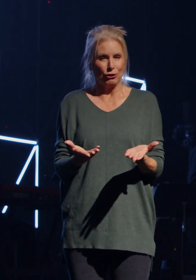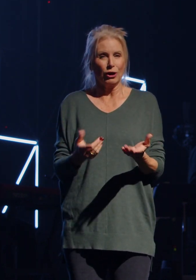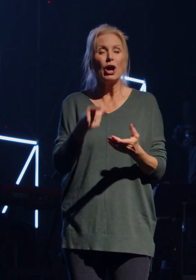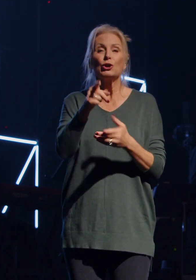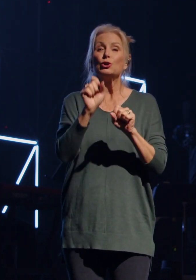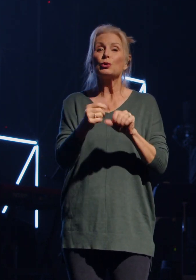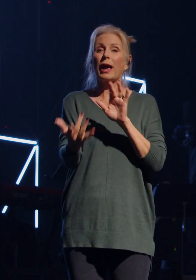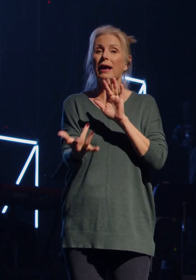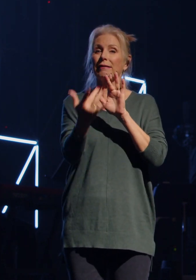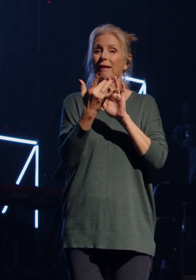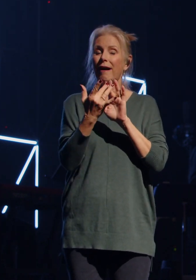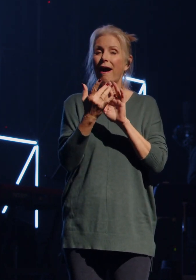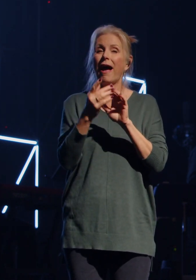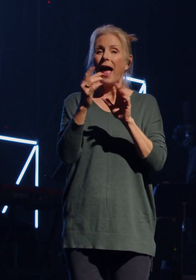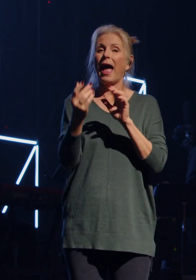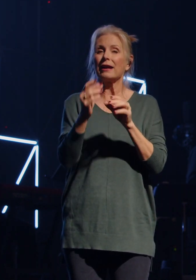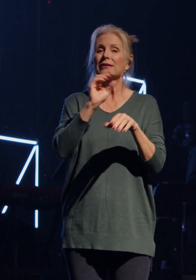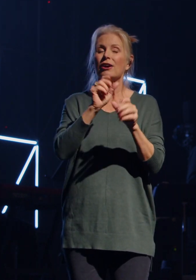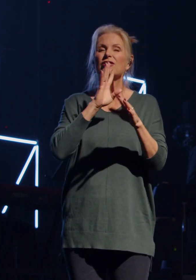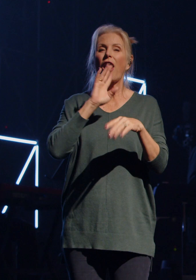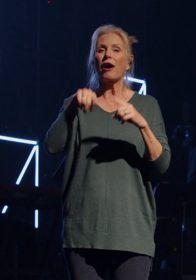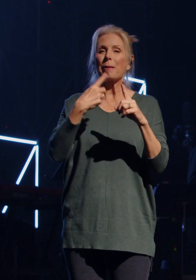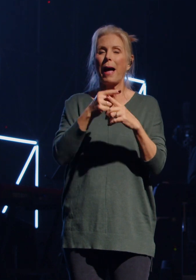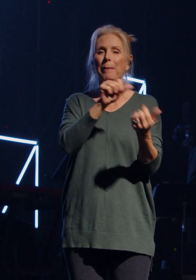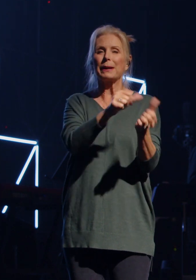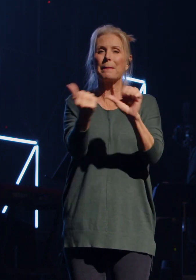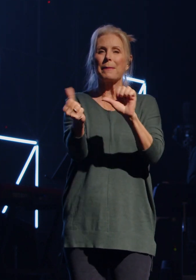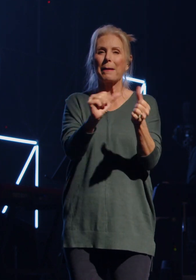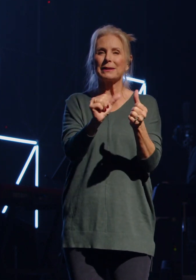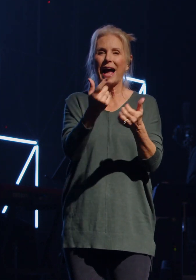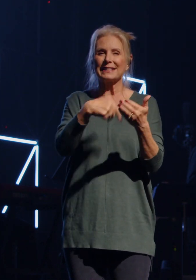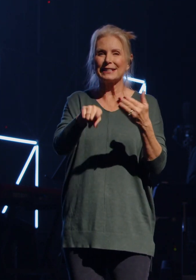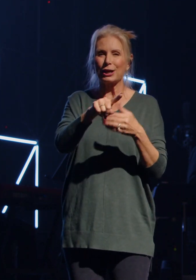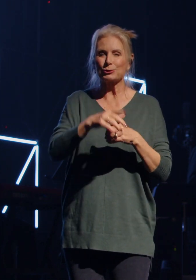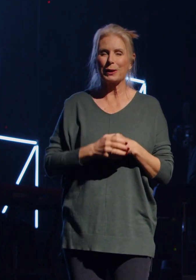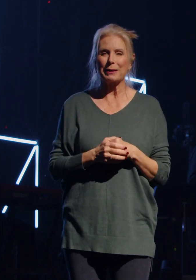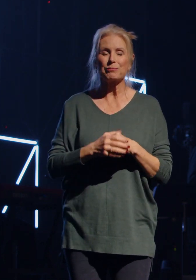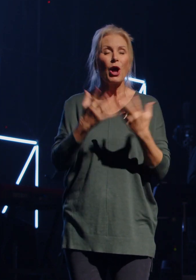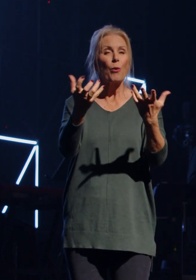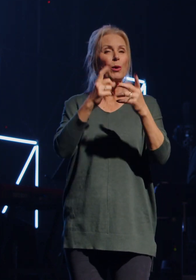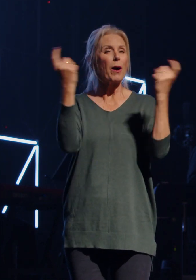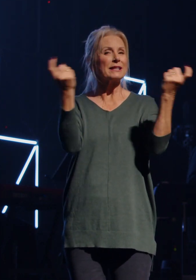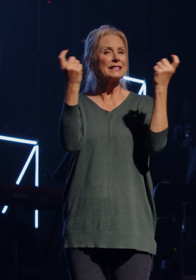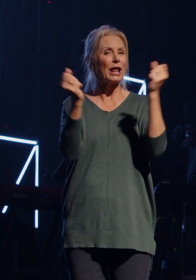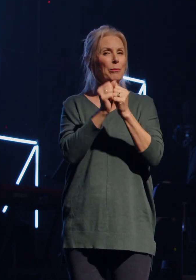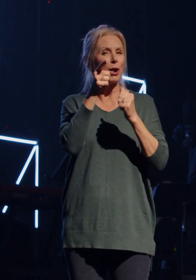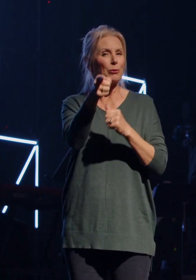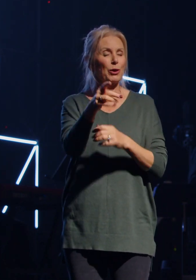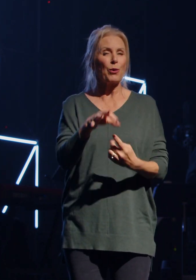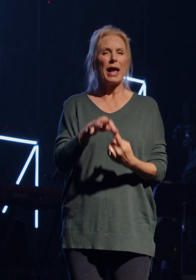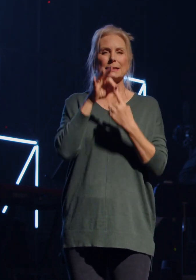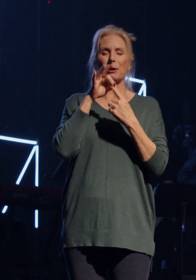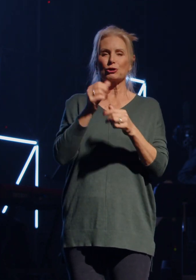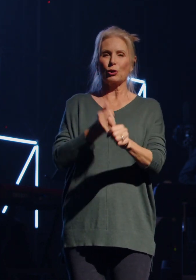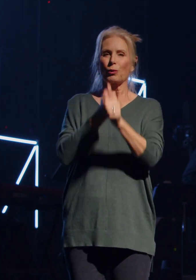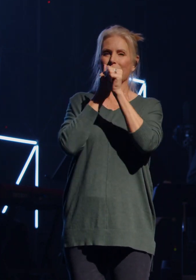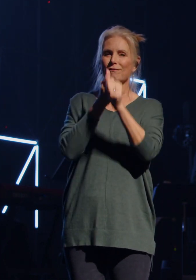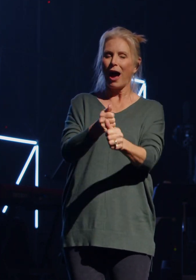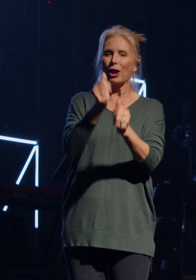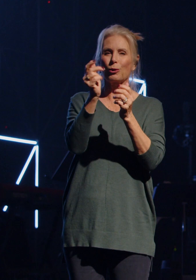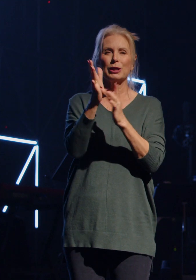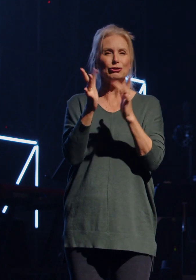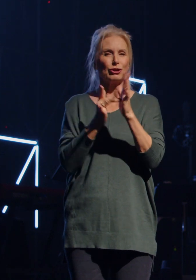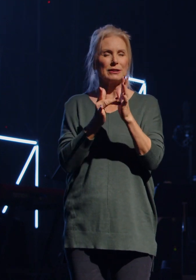that you can come and talk about getting baptized next weekend. We want to celebrate with you, especially this year as we're following Jesus and our whole focus